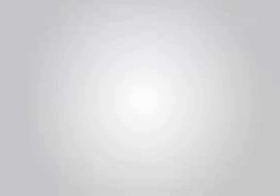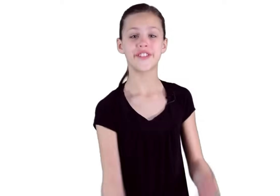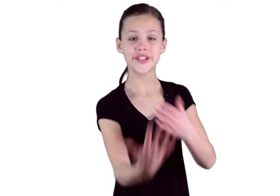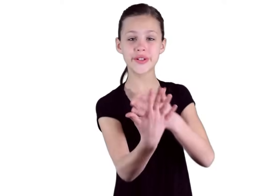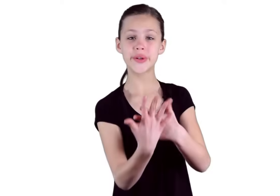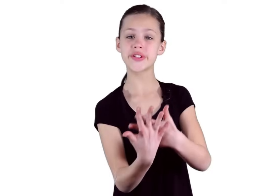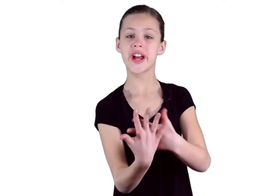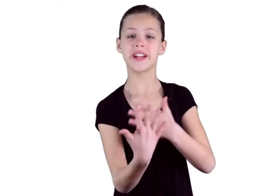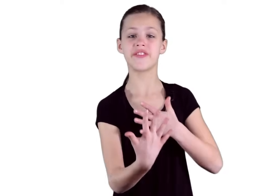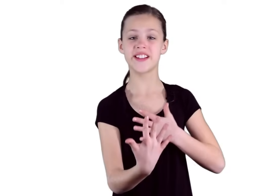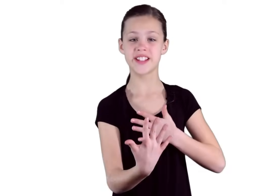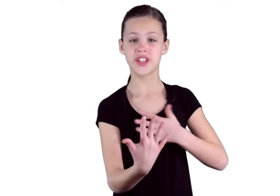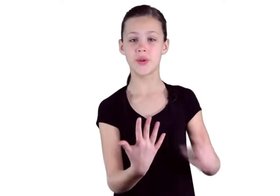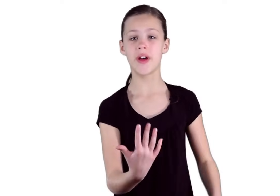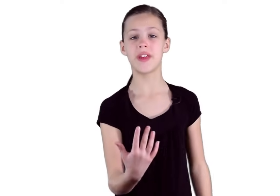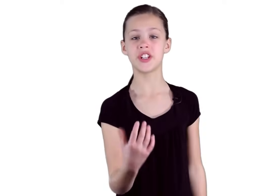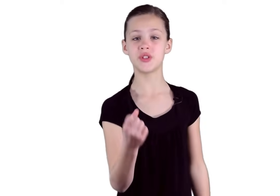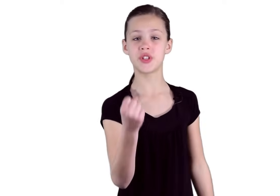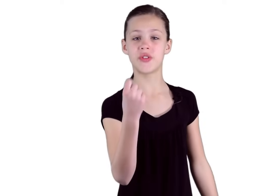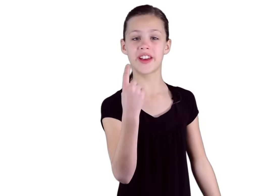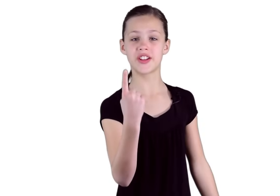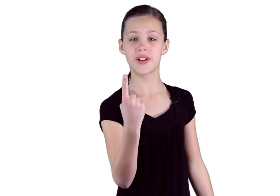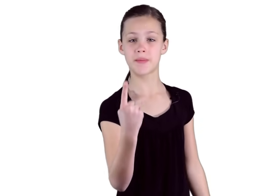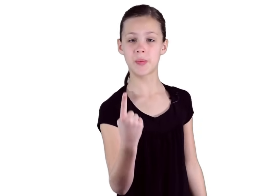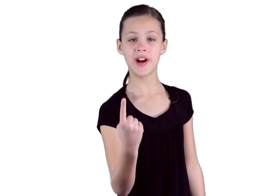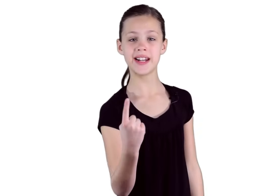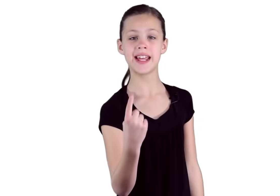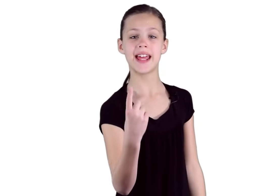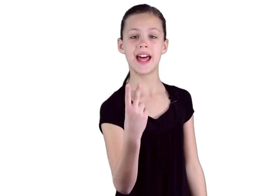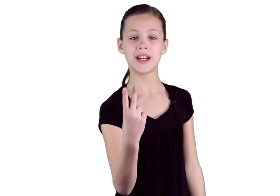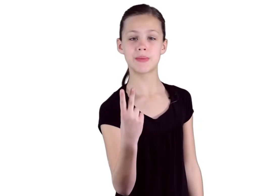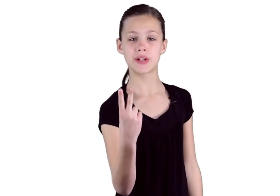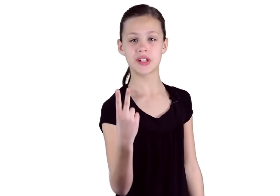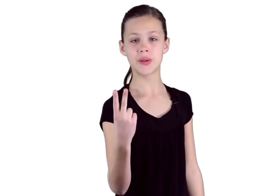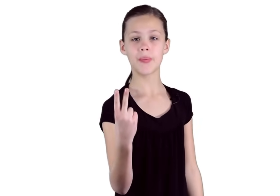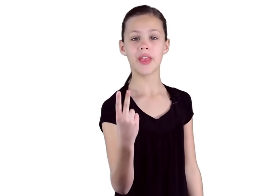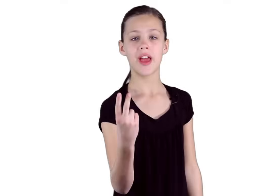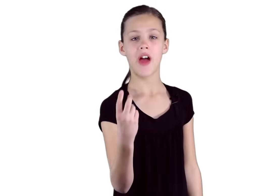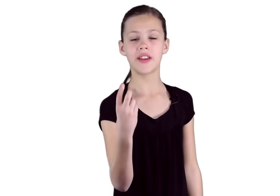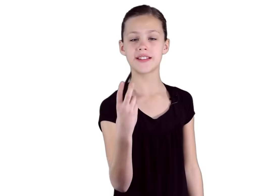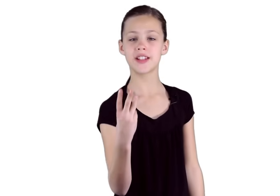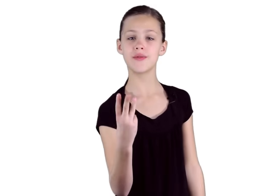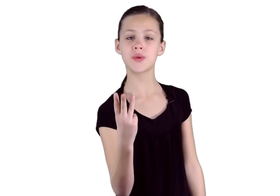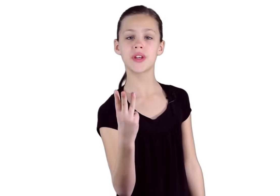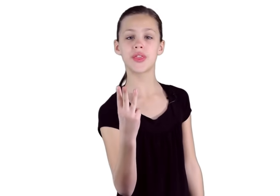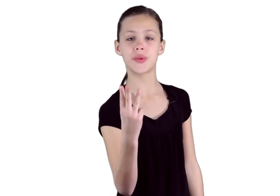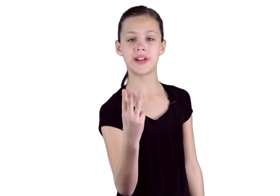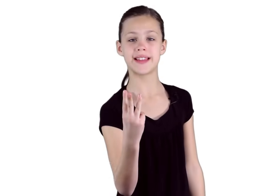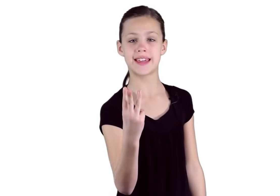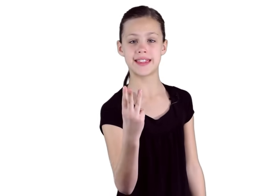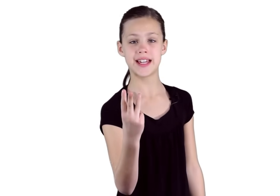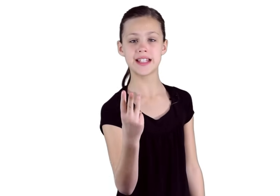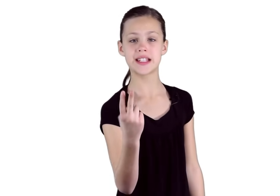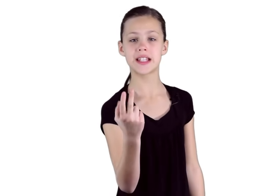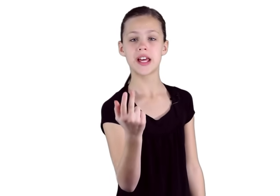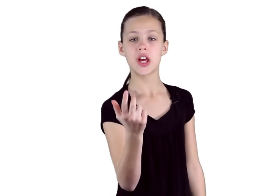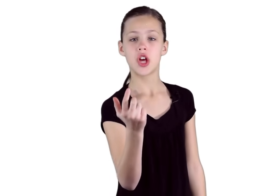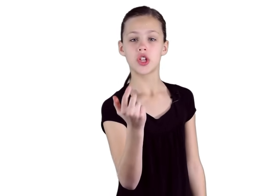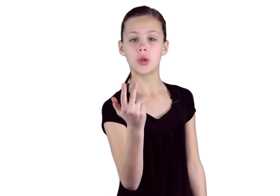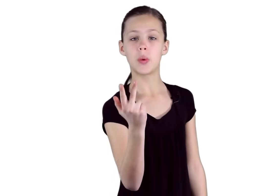First you hold your hand facing you and then you do your regular number 1 and number 2. And then instead of doing 3 like this, you